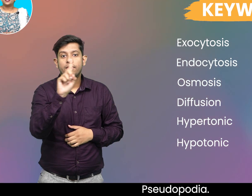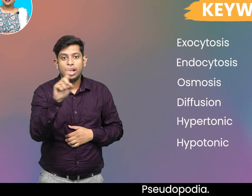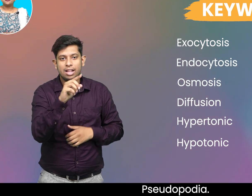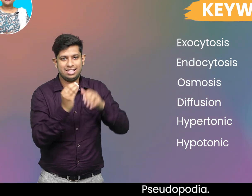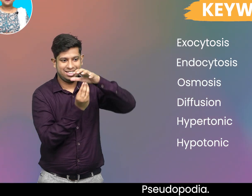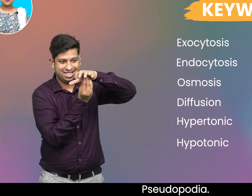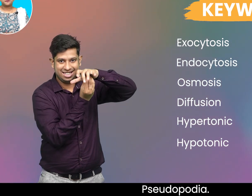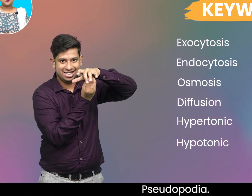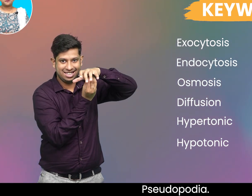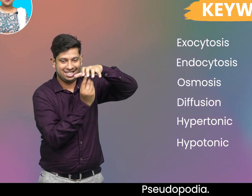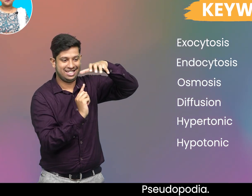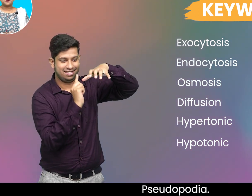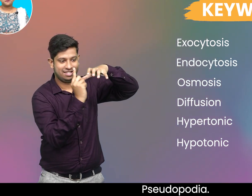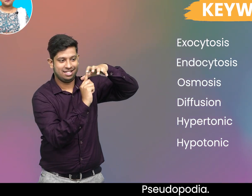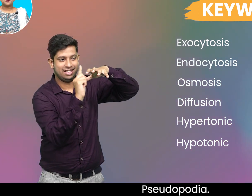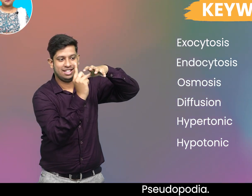pseudopodia,